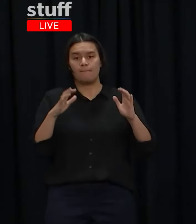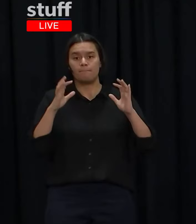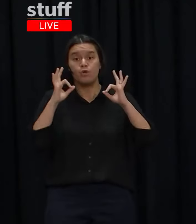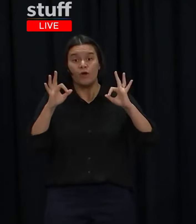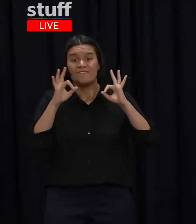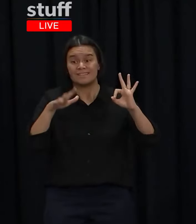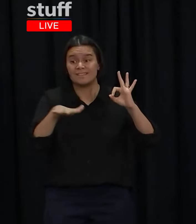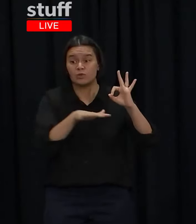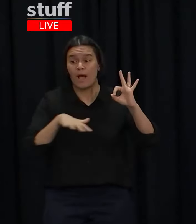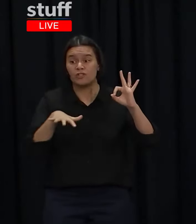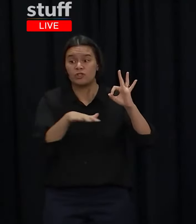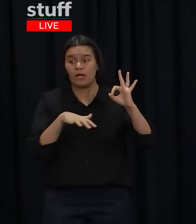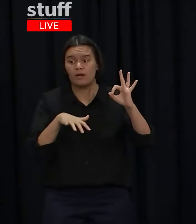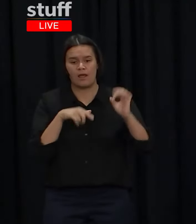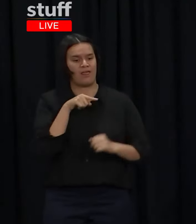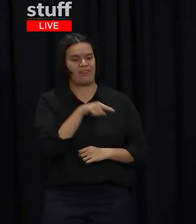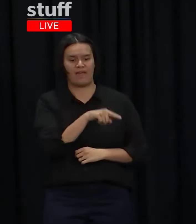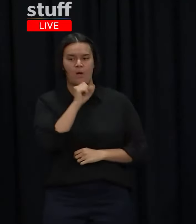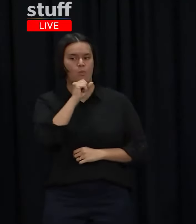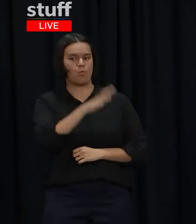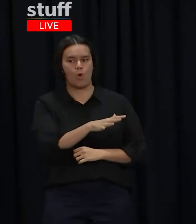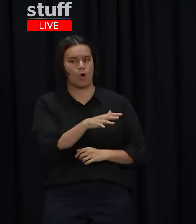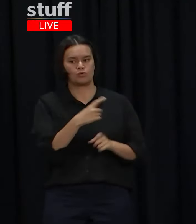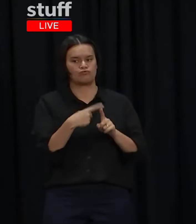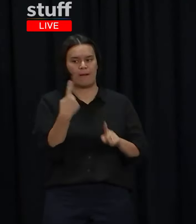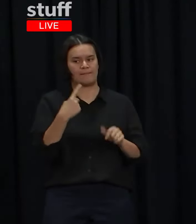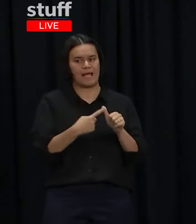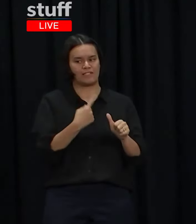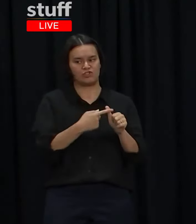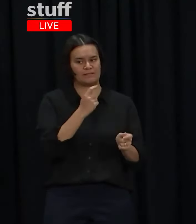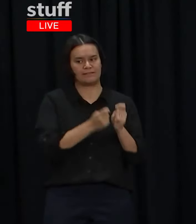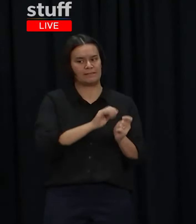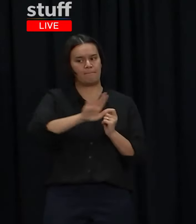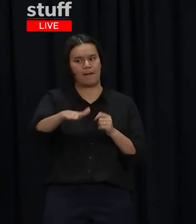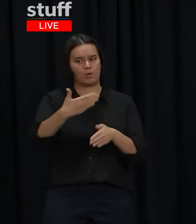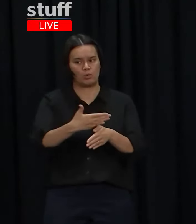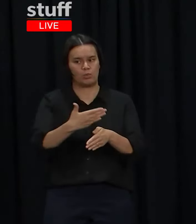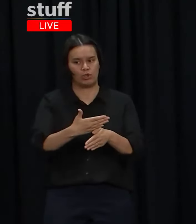full isolation period, and I think most care facilities would be